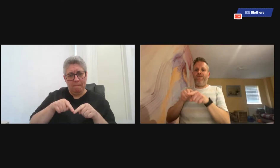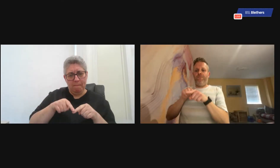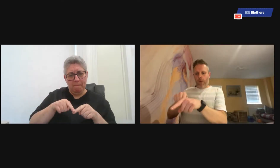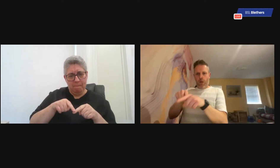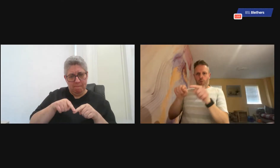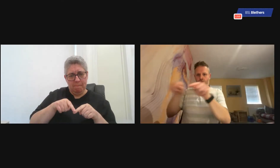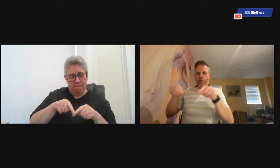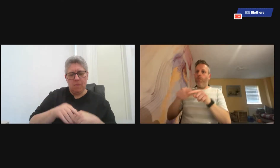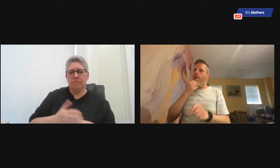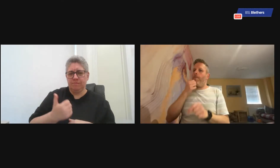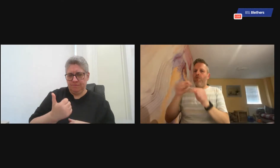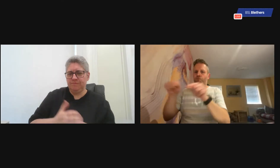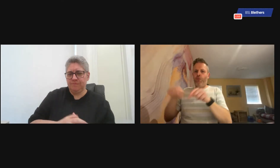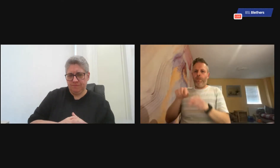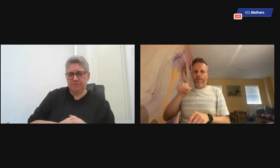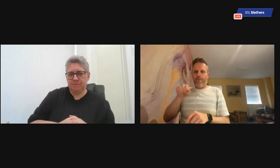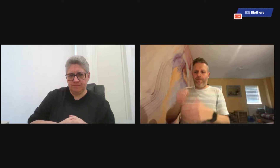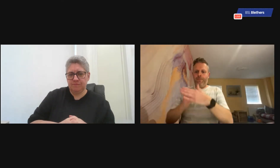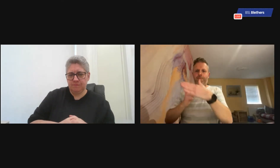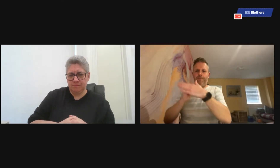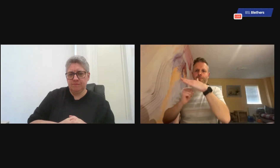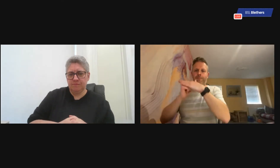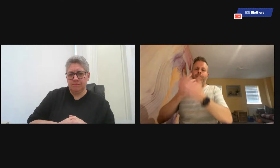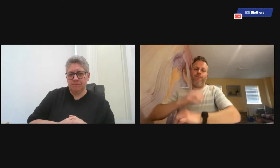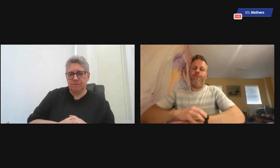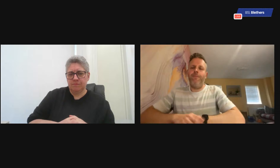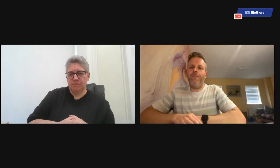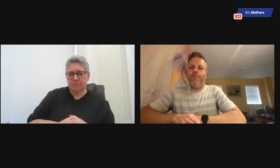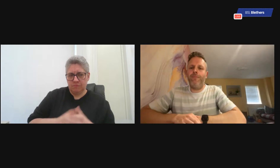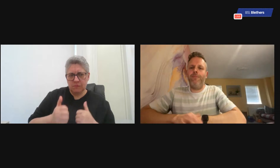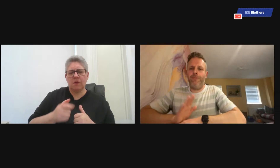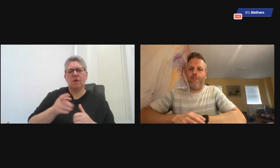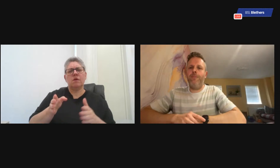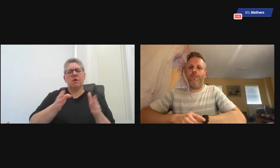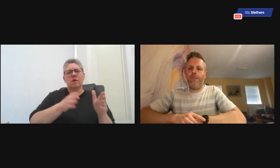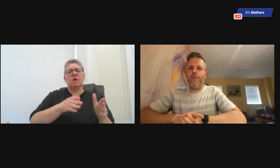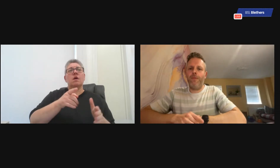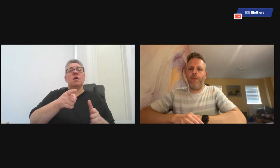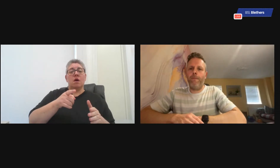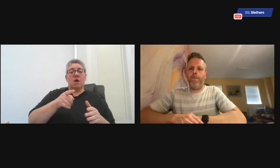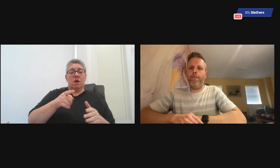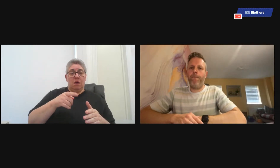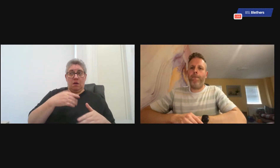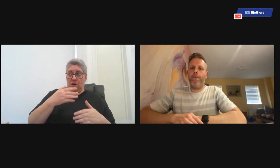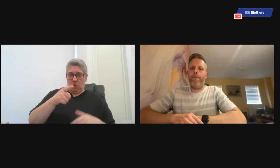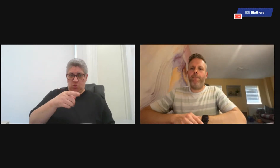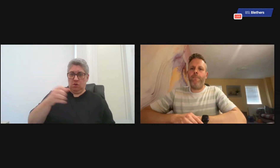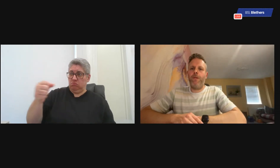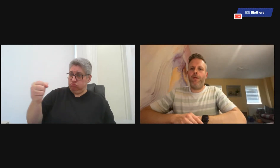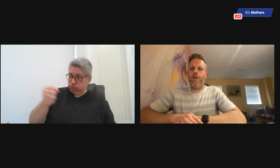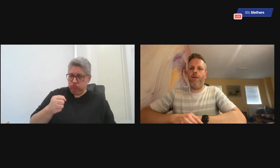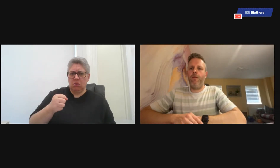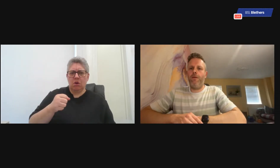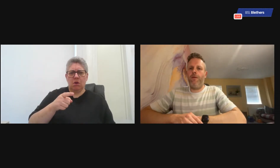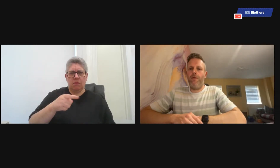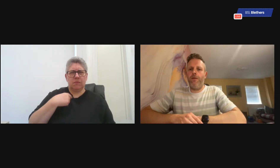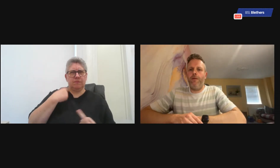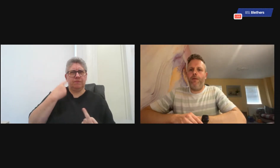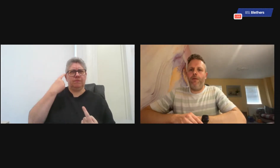who's fostering, if they have 5 or 6 bedrooms, obviously they can take more children because it's dependent on that space they're able to